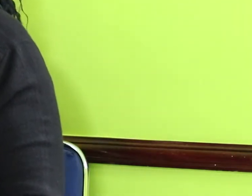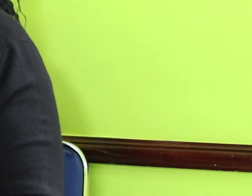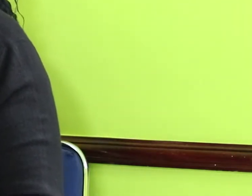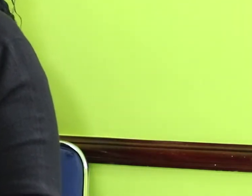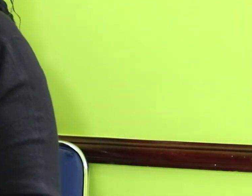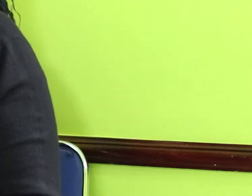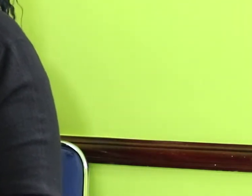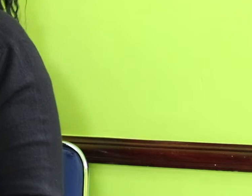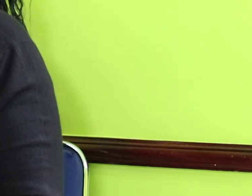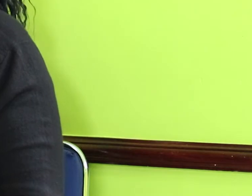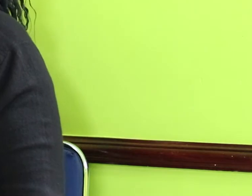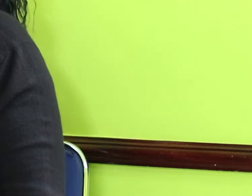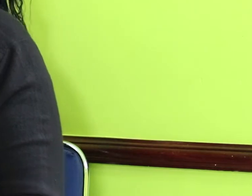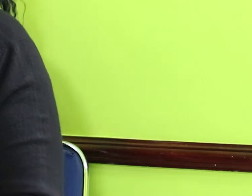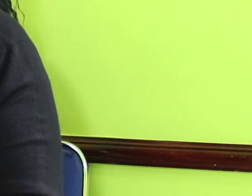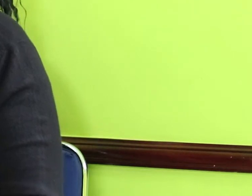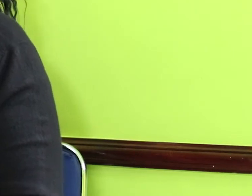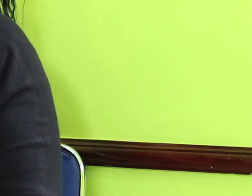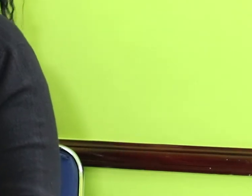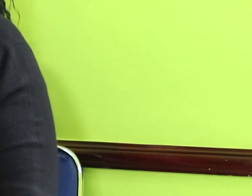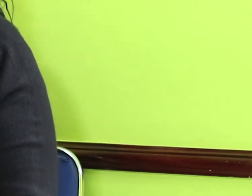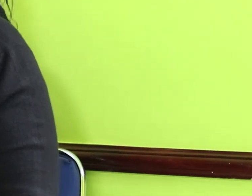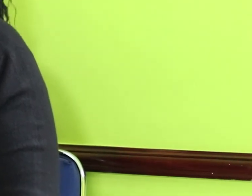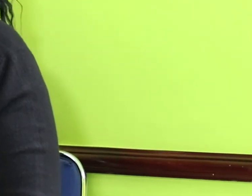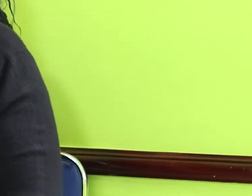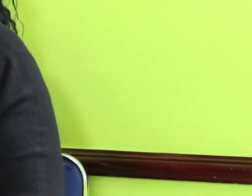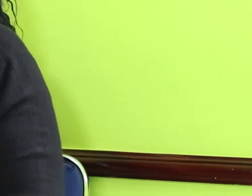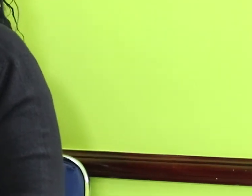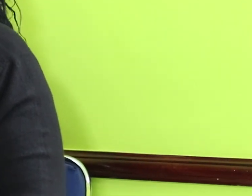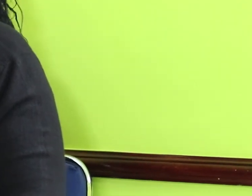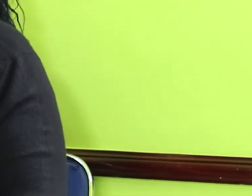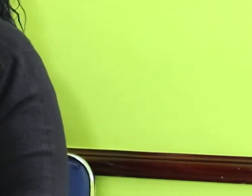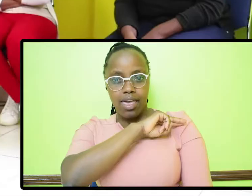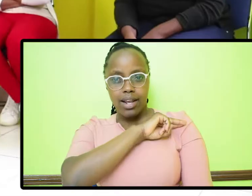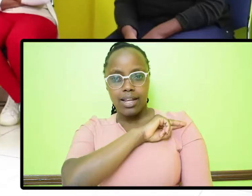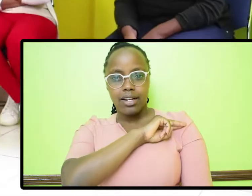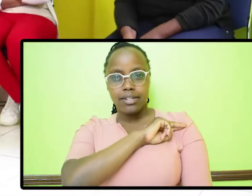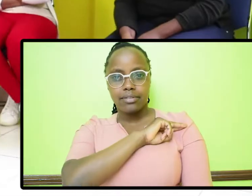enough practice. Okay. Yeah. Hellen,